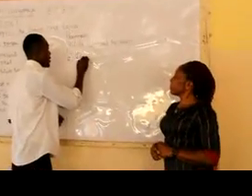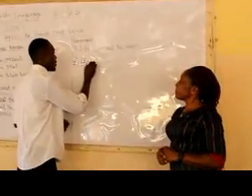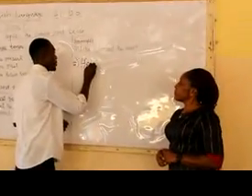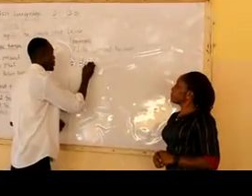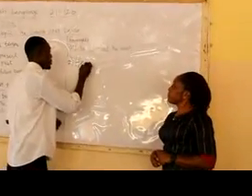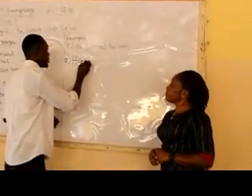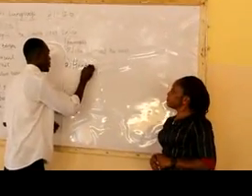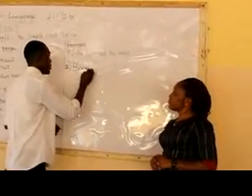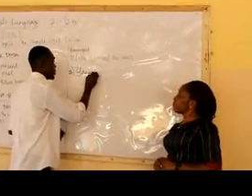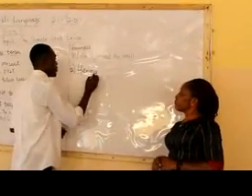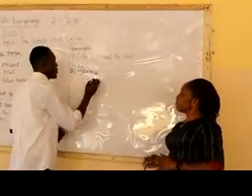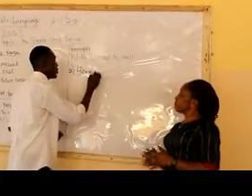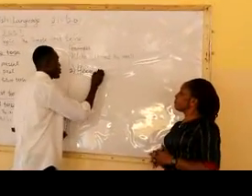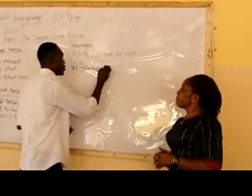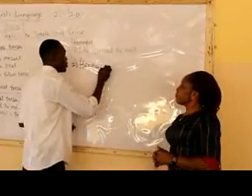Ifeoma